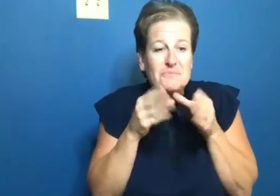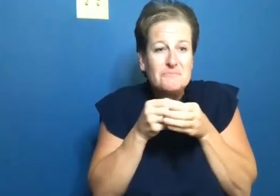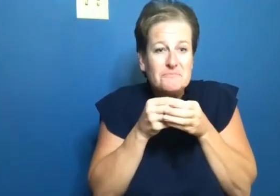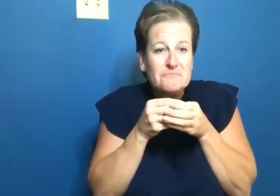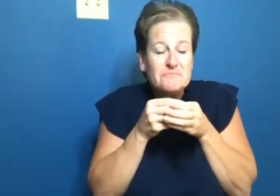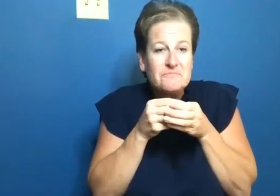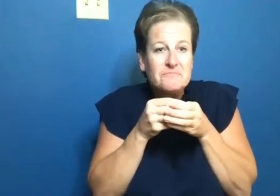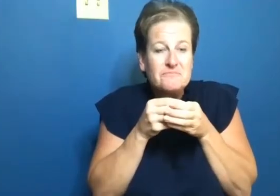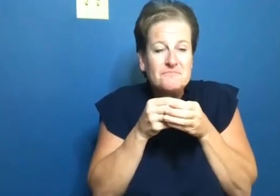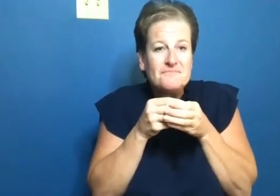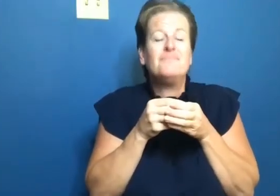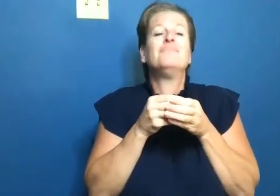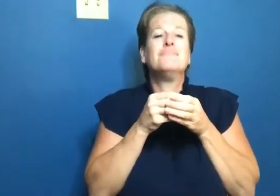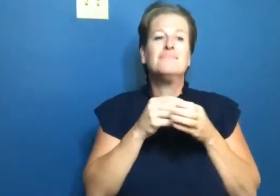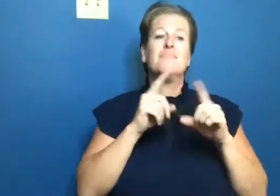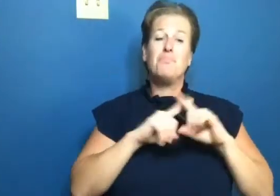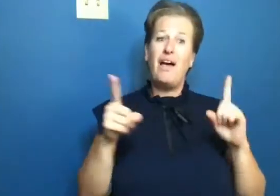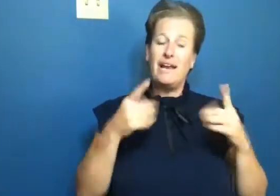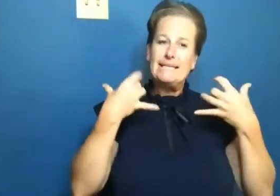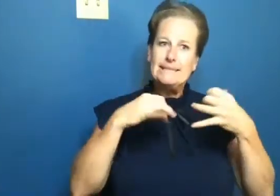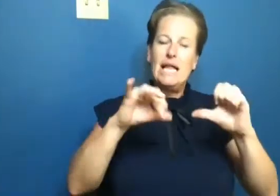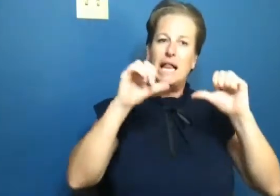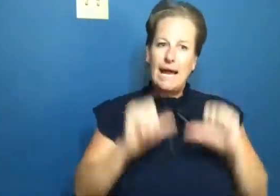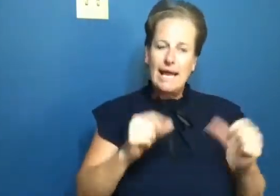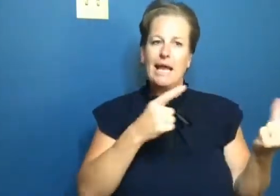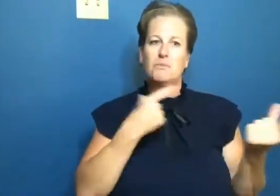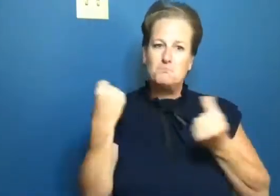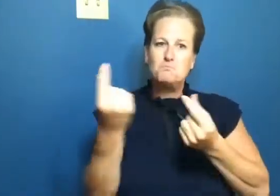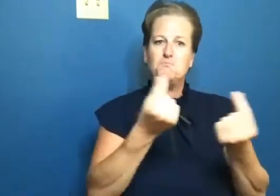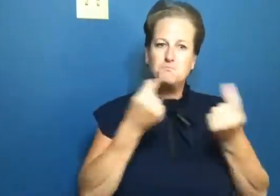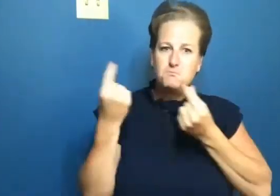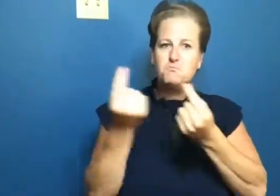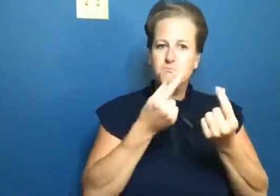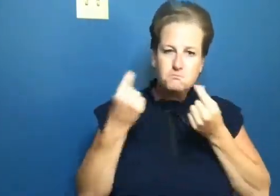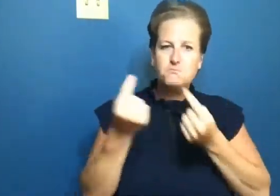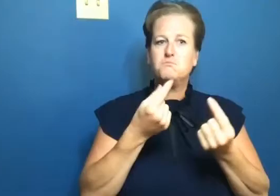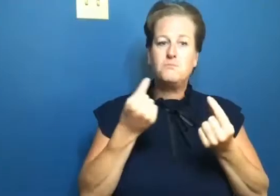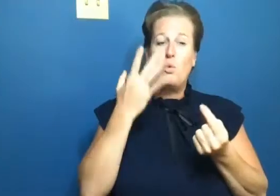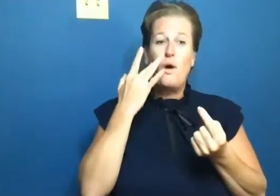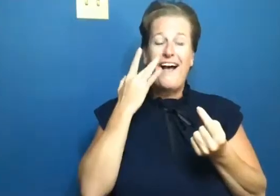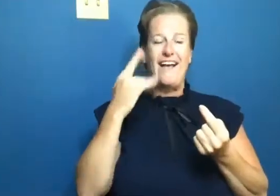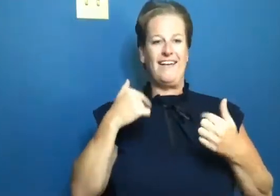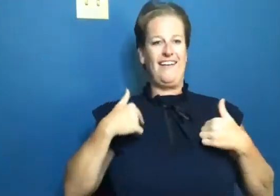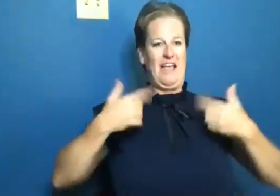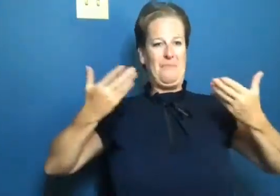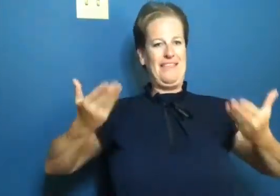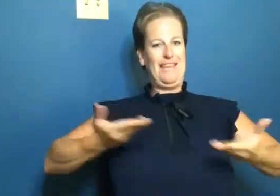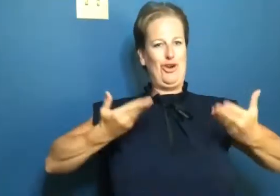there's some things that I can do to be able to make myself available, and